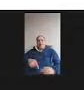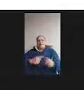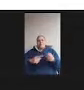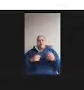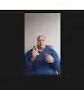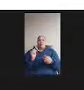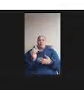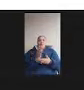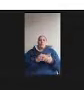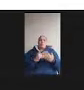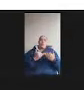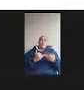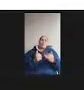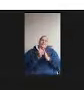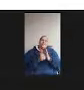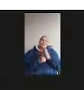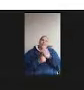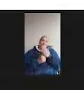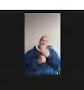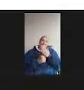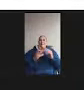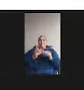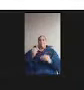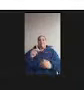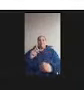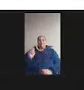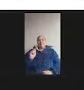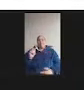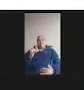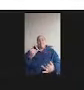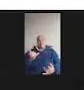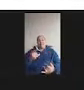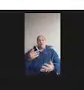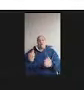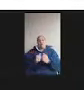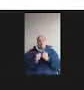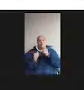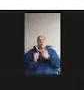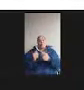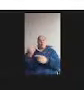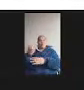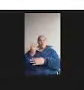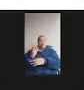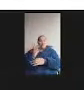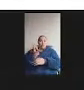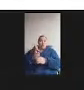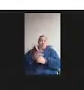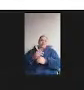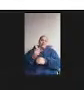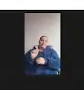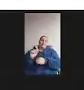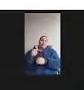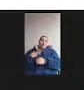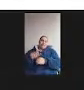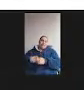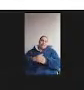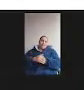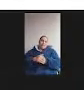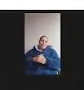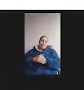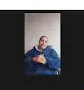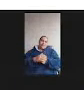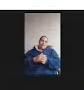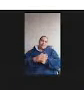today's agenda. Mr. Titus, are we now with you? Chairperson? Mr.